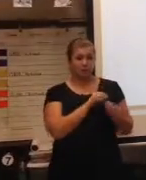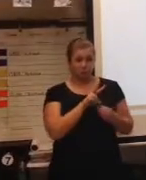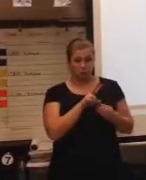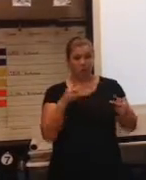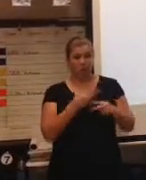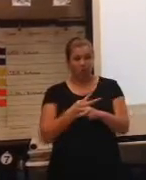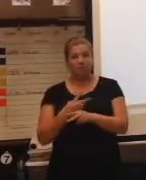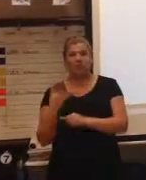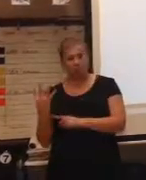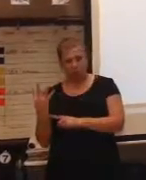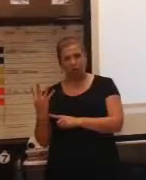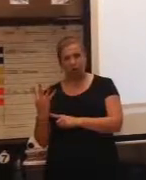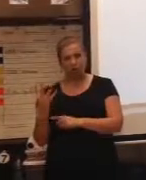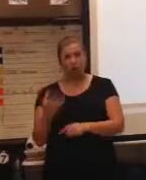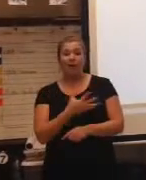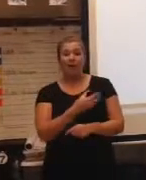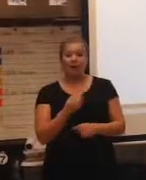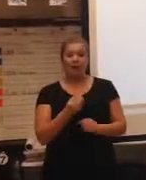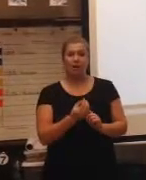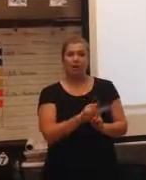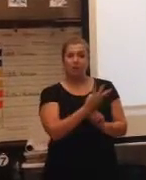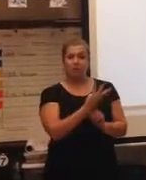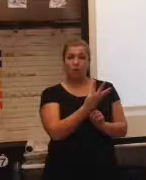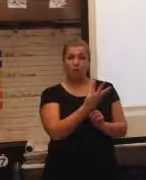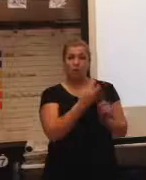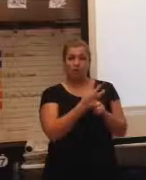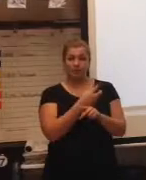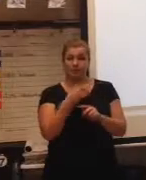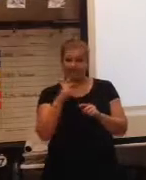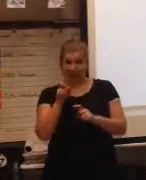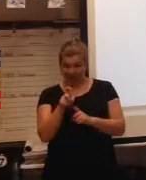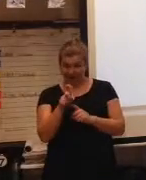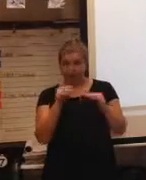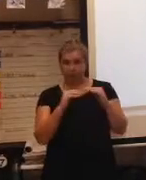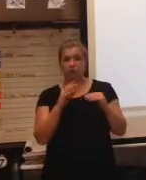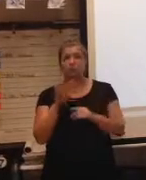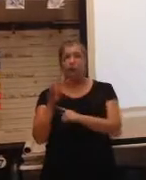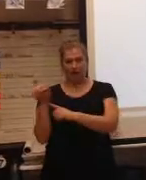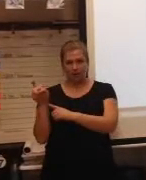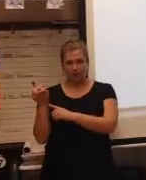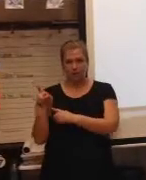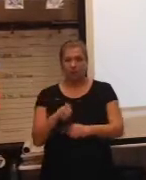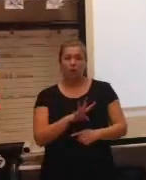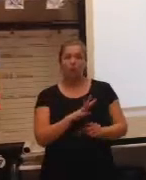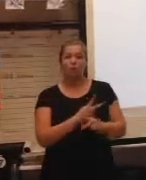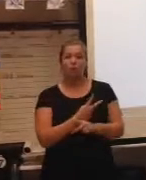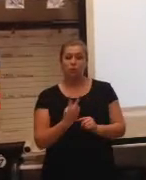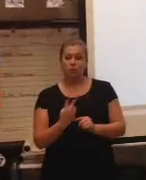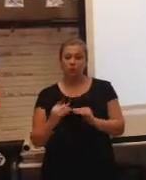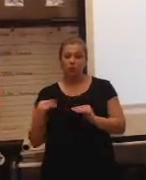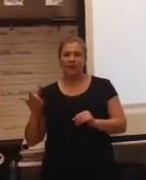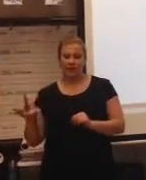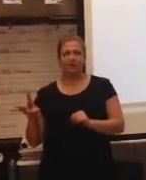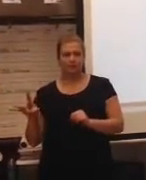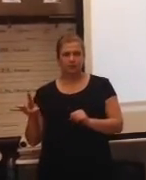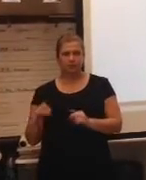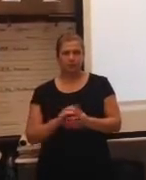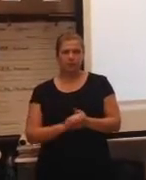4. And 4 times x gives us 4x, and 4 times 2 gives us